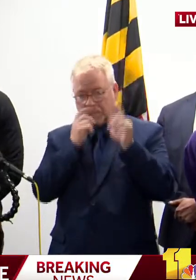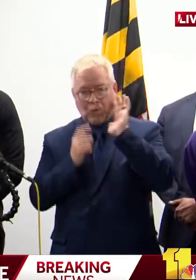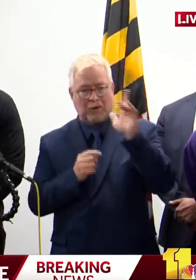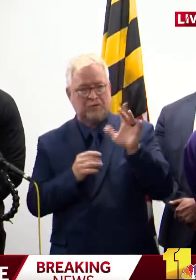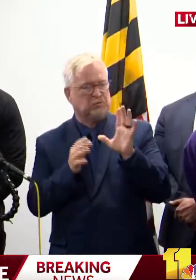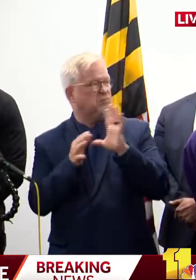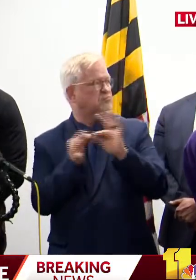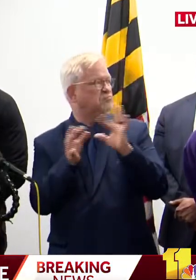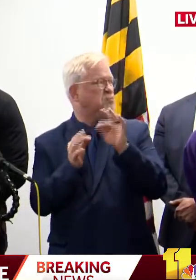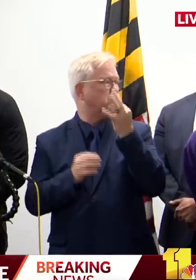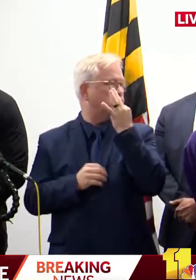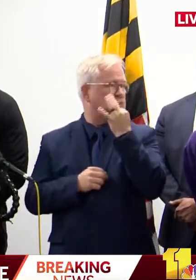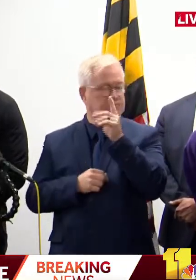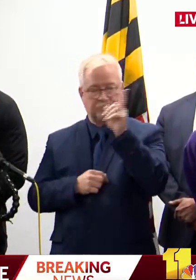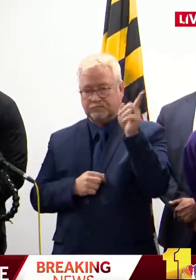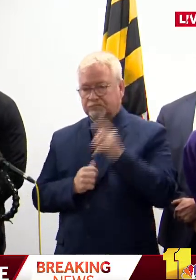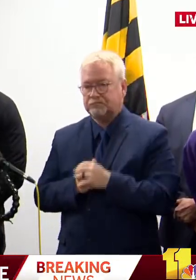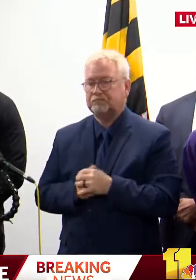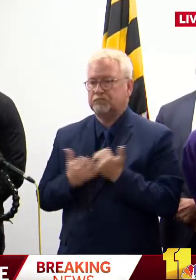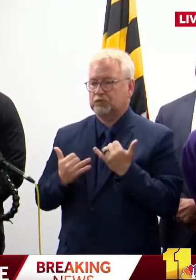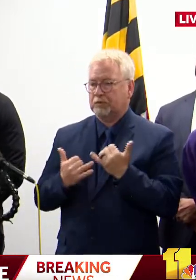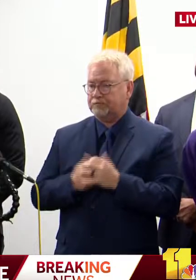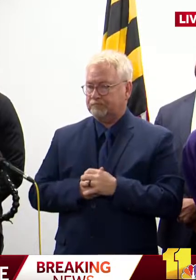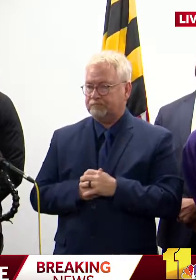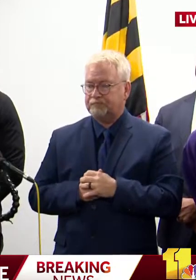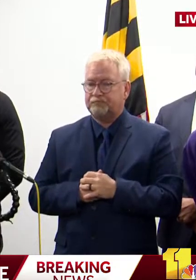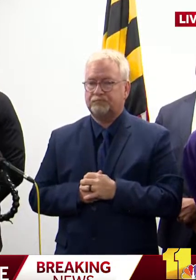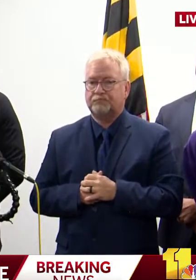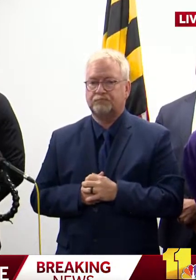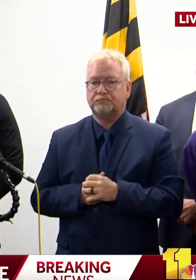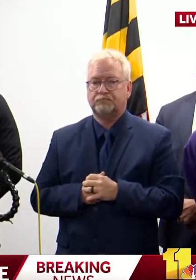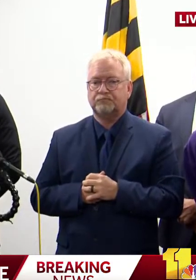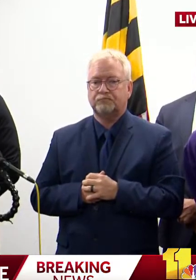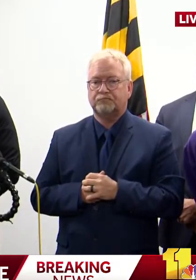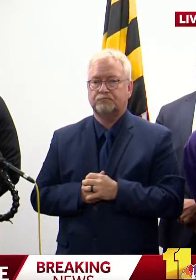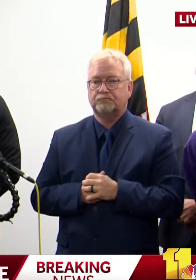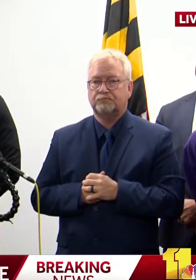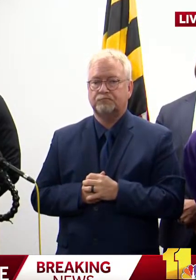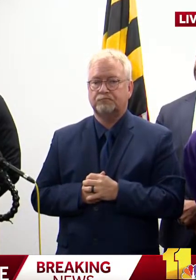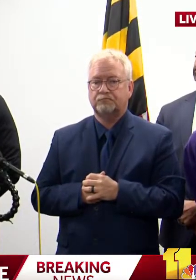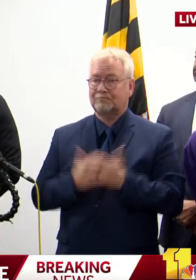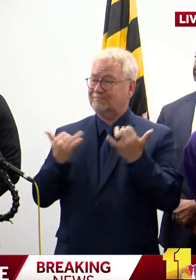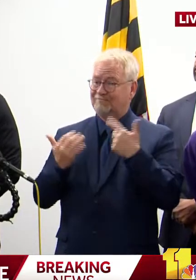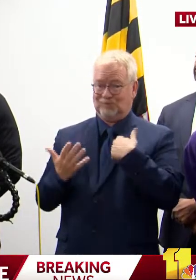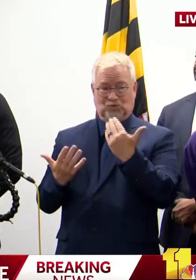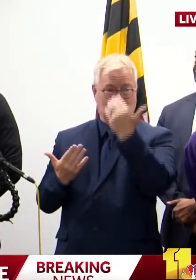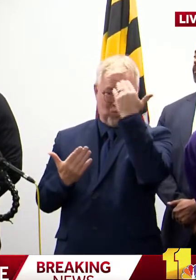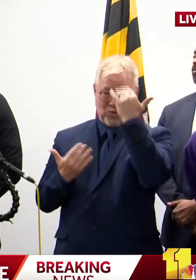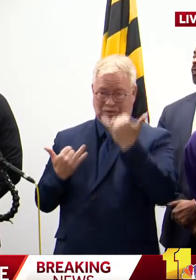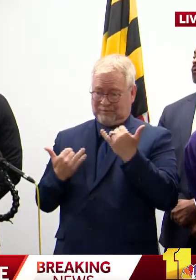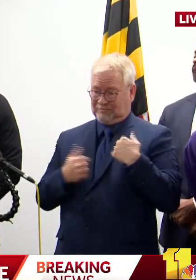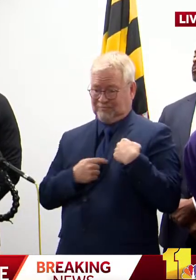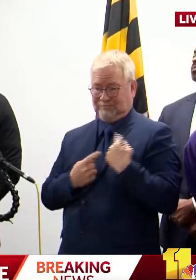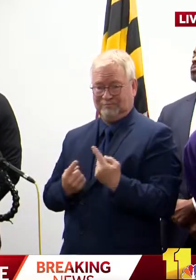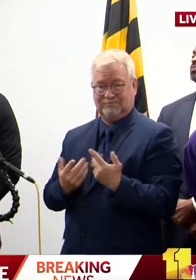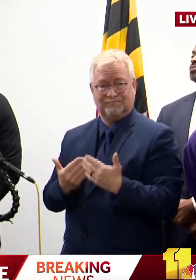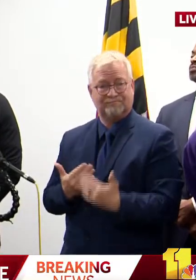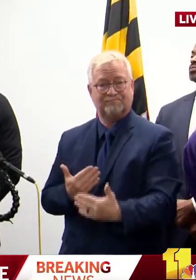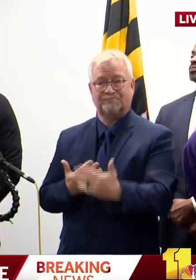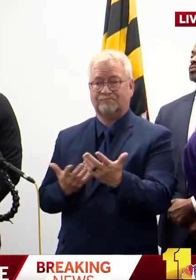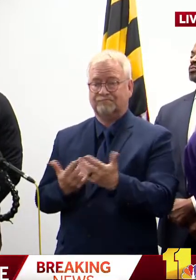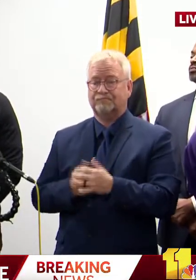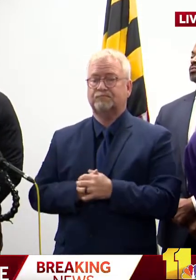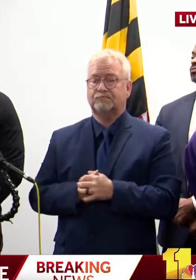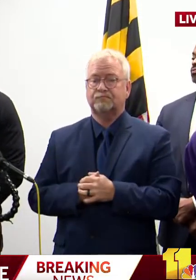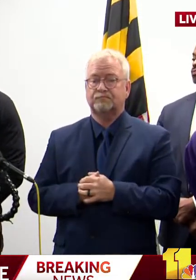wonderful to see you here, and thank you for the continued support and work. So the thing we know is this. I do not know at this